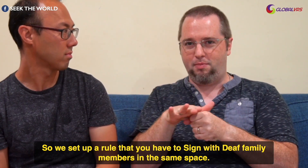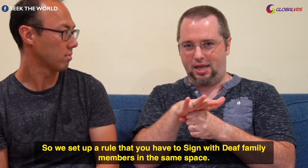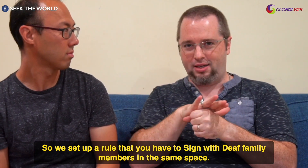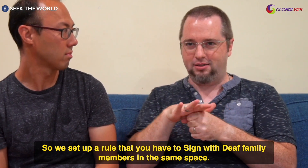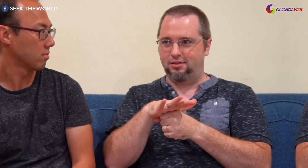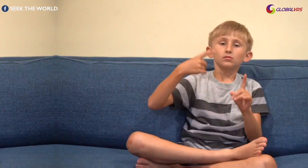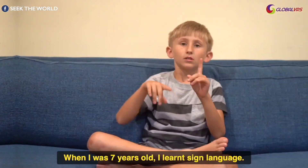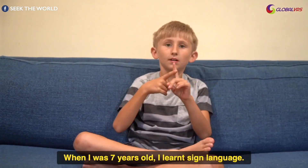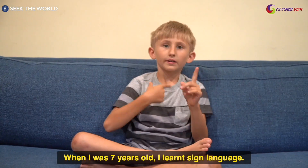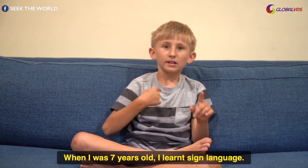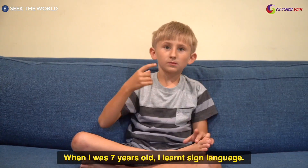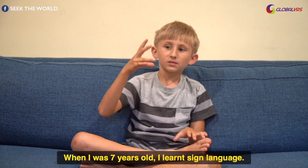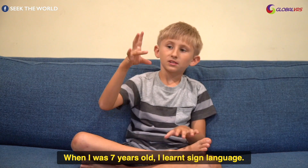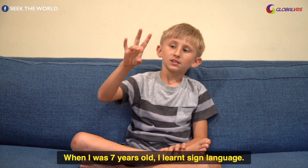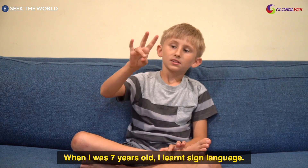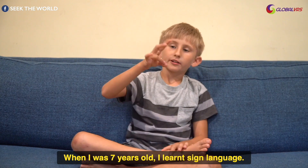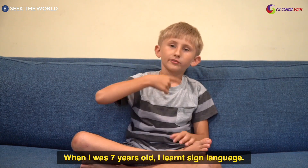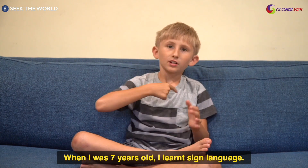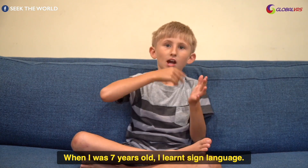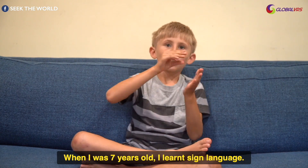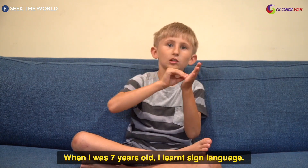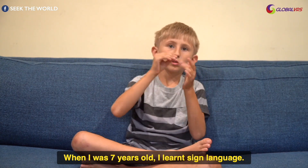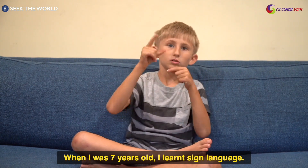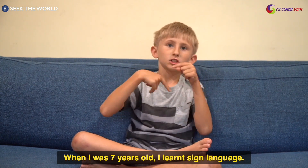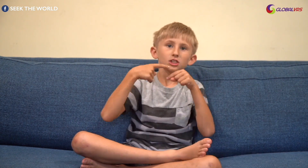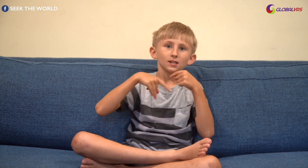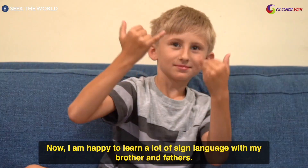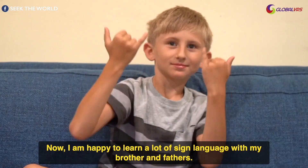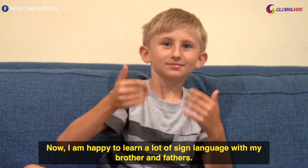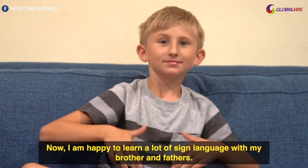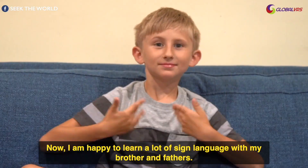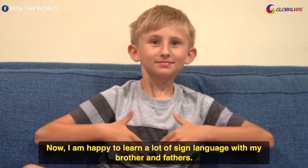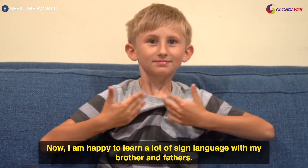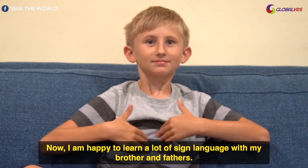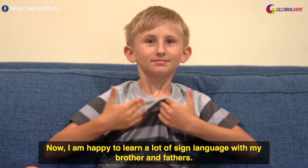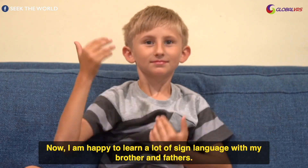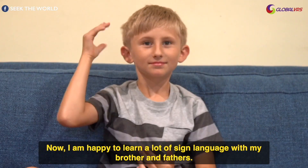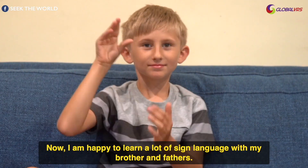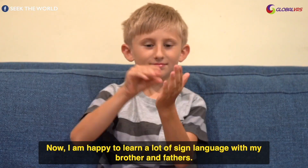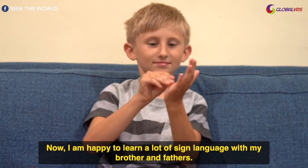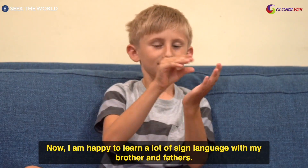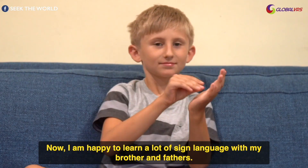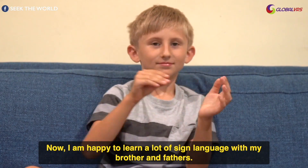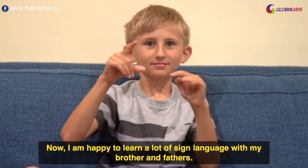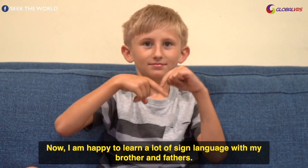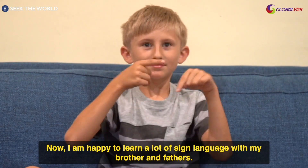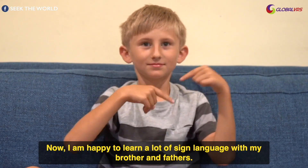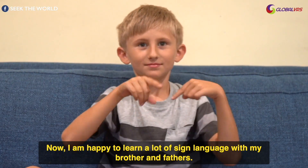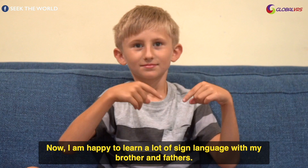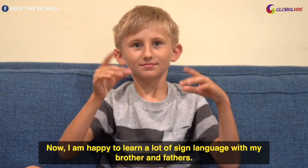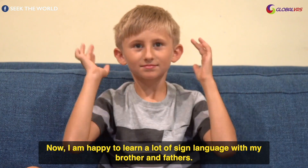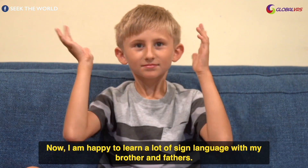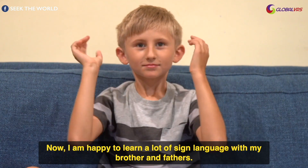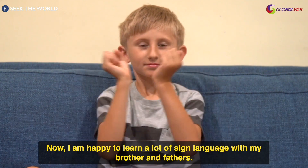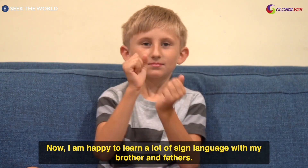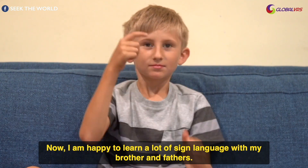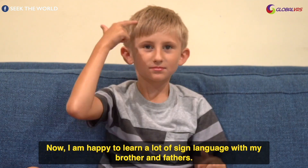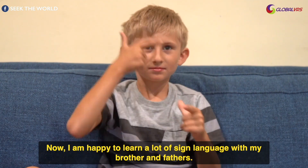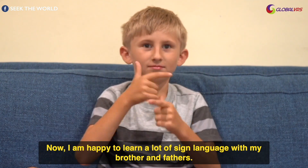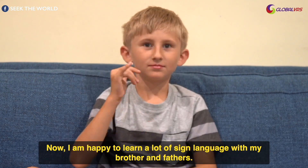space. When I was seven, I started learning sign. Now I'm happy to have learned so much sign so